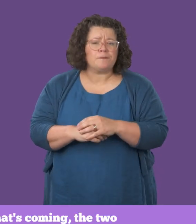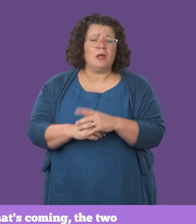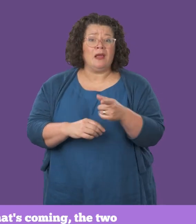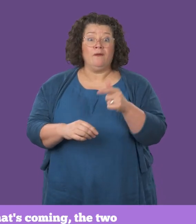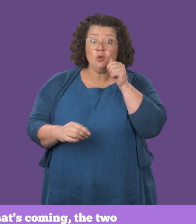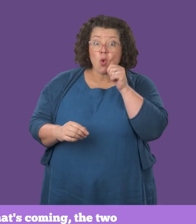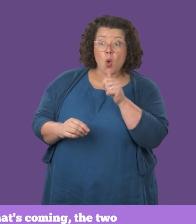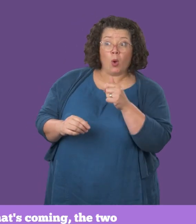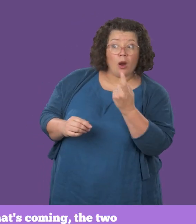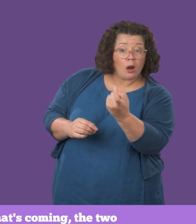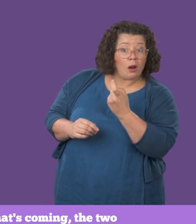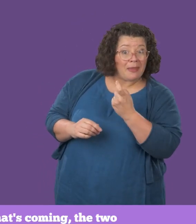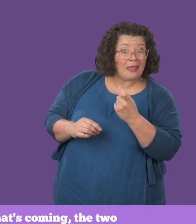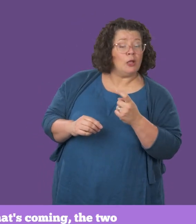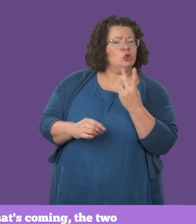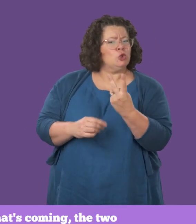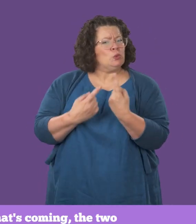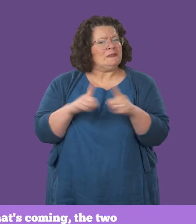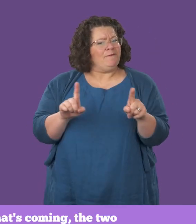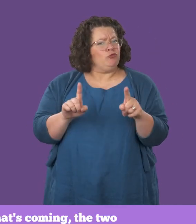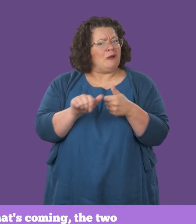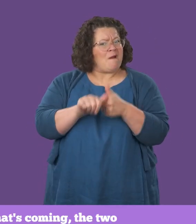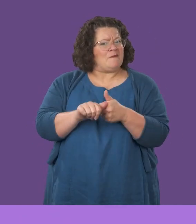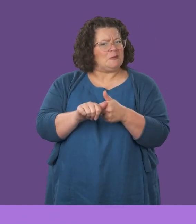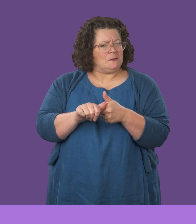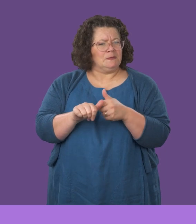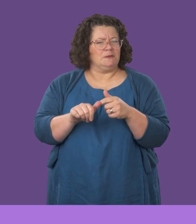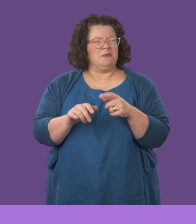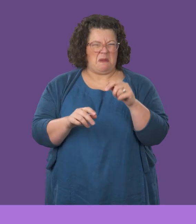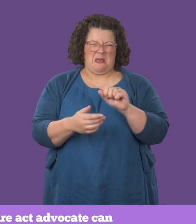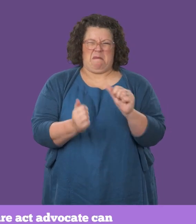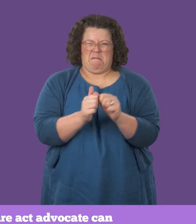coming, the two different advocates, it's totally appropriate for them to be the same person. So the